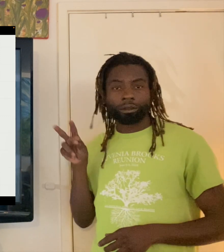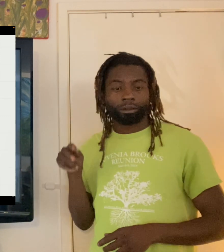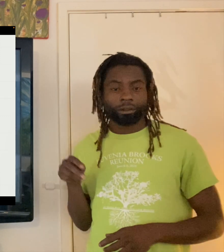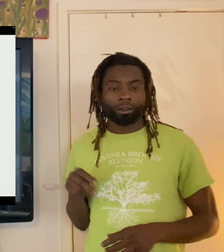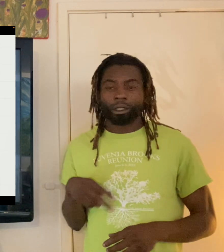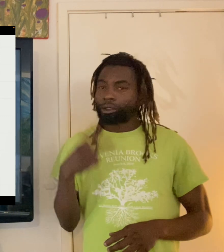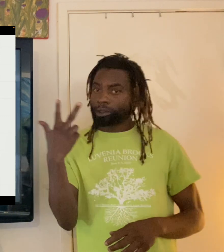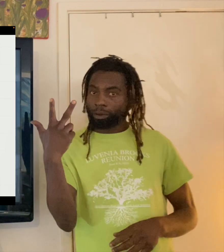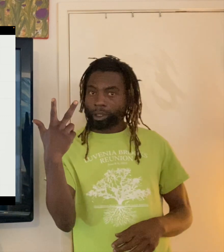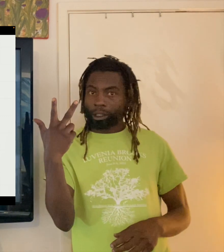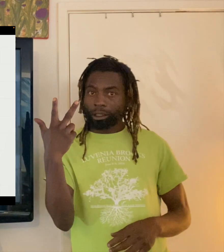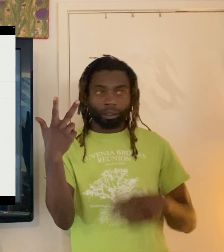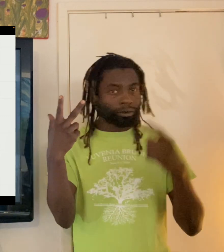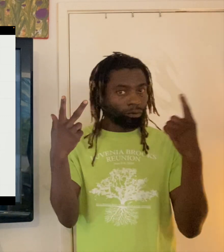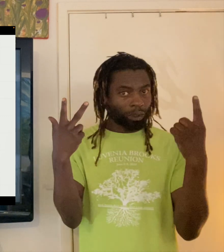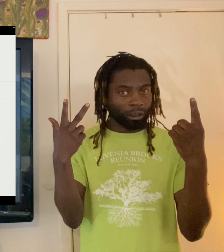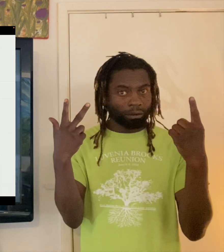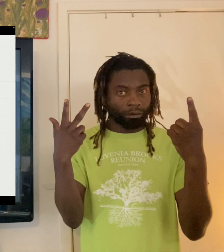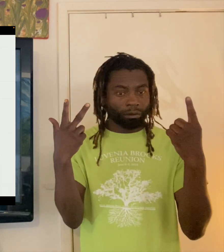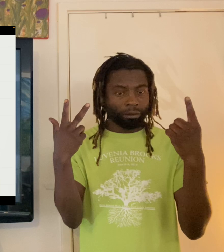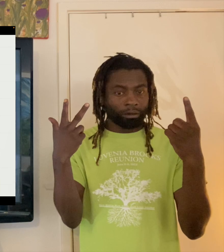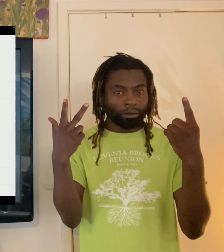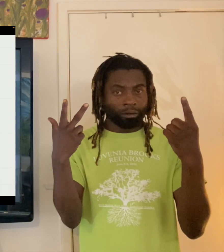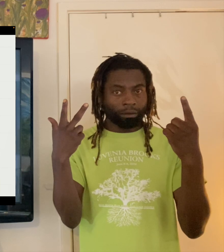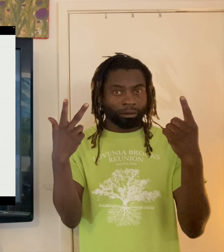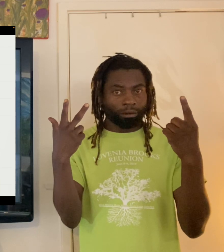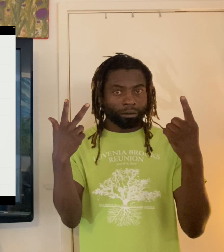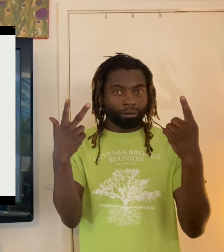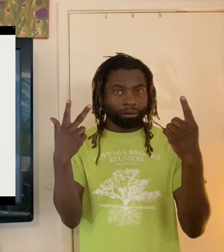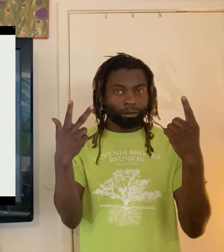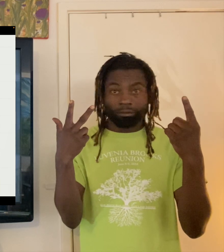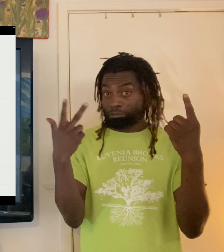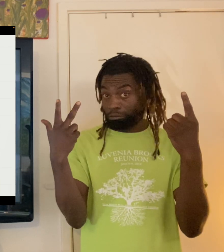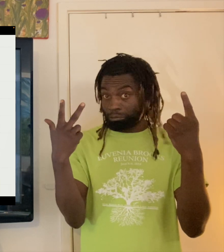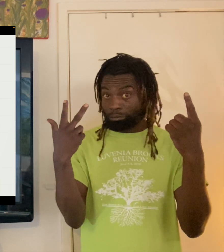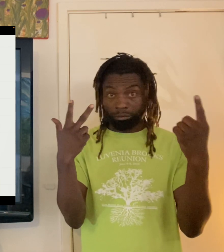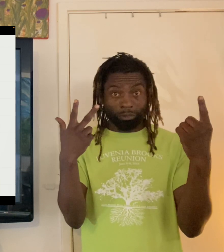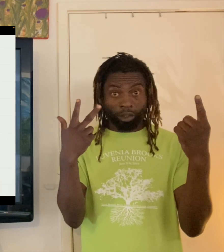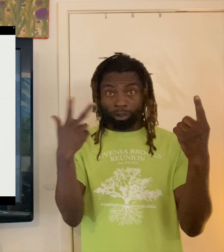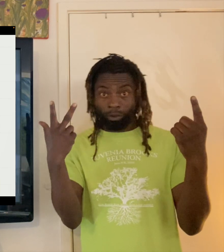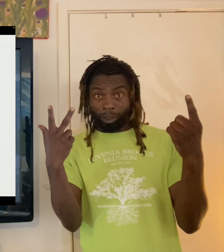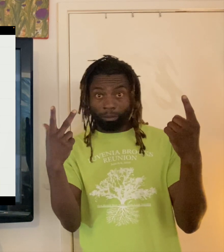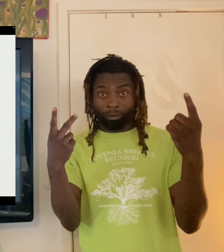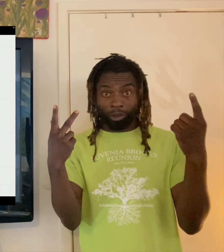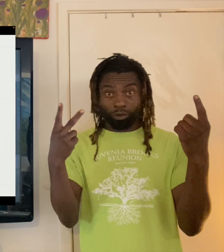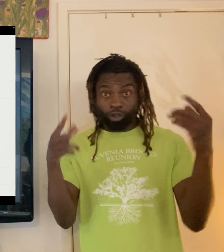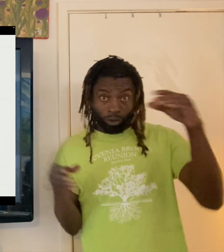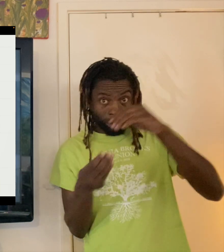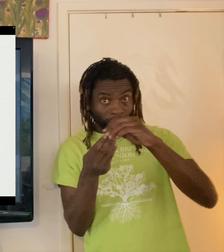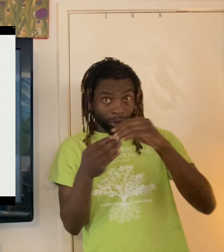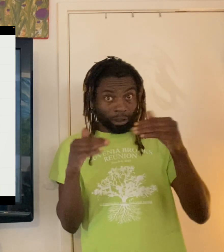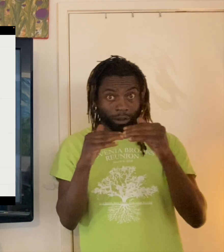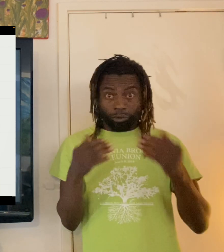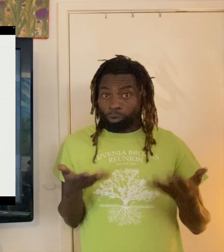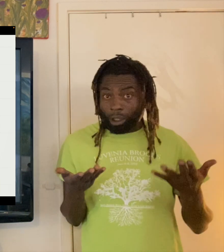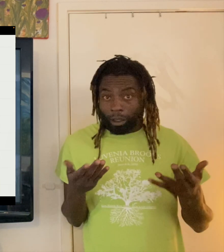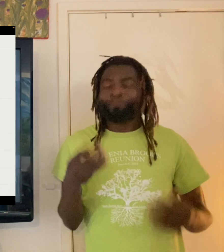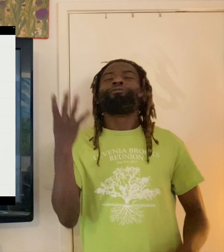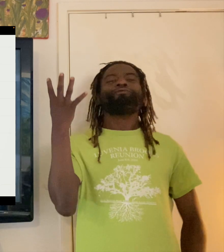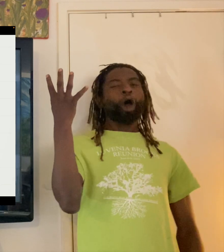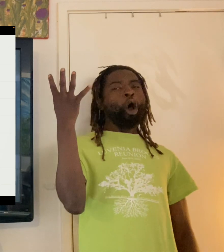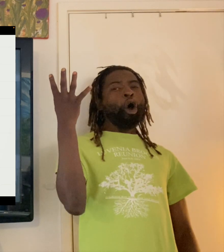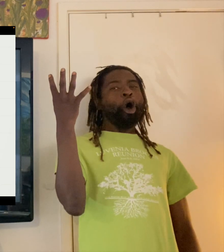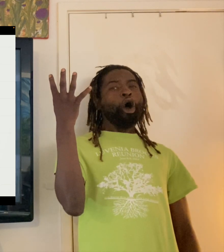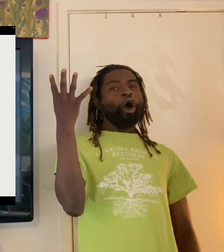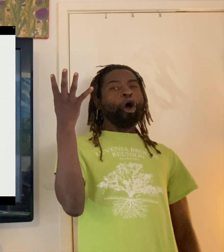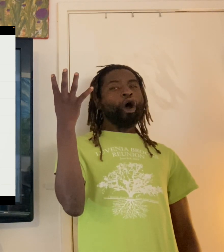number 3, and there we have the number 1. What happens if you put 3 and 1 together?